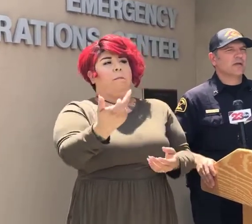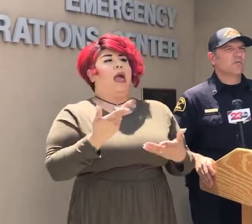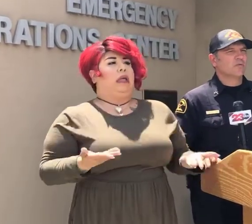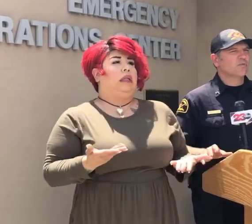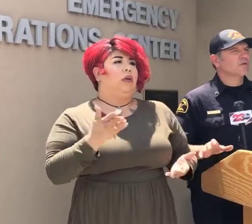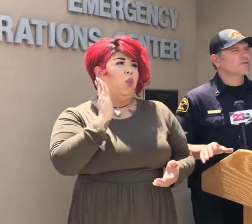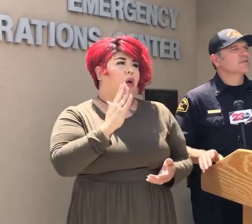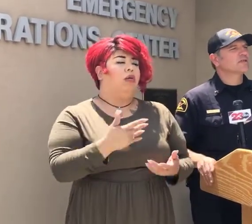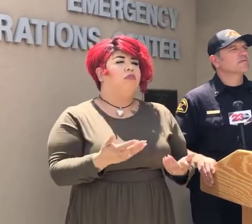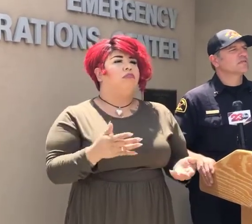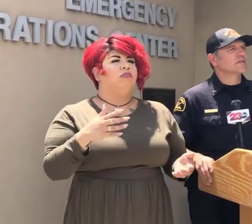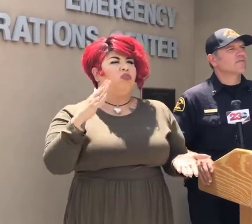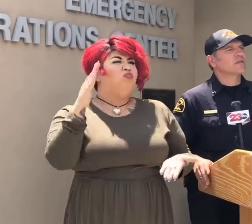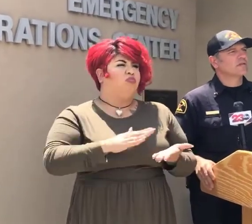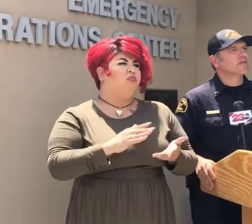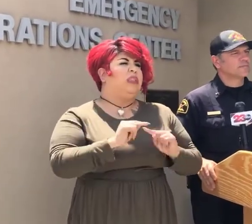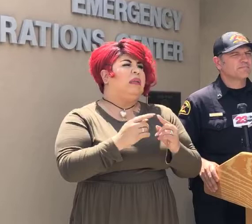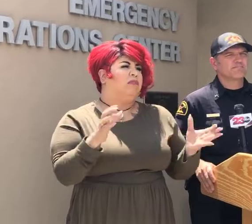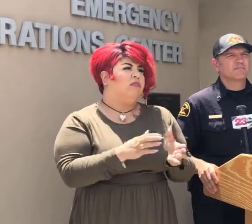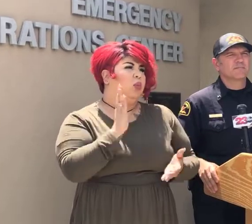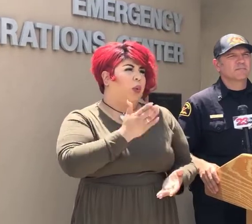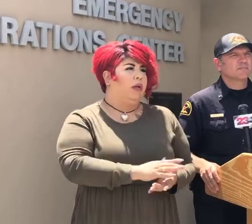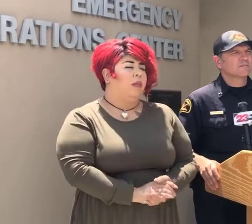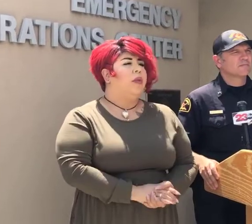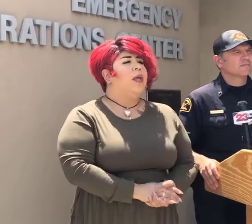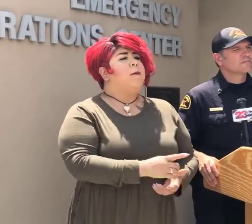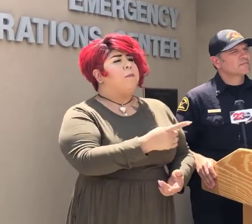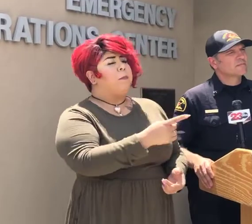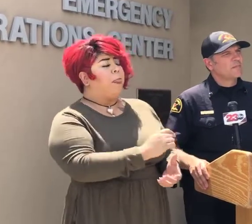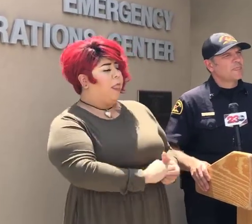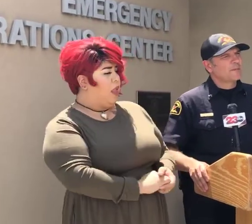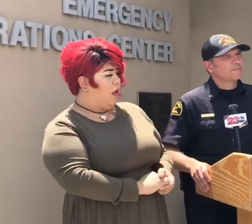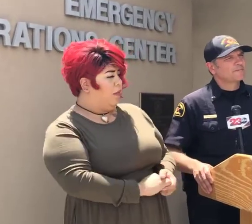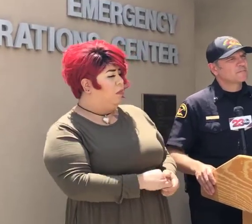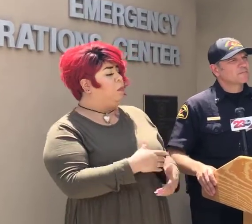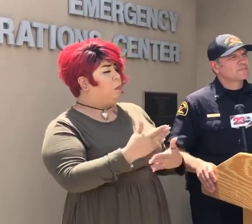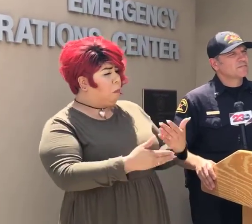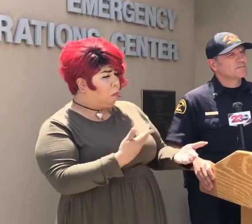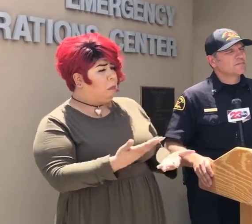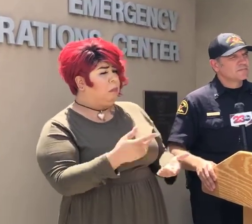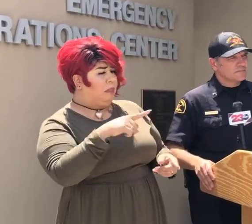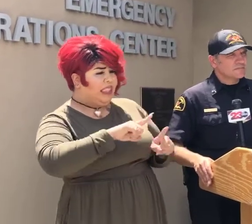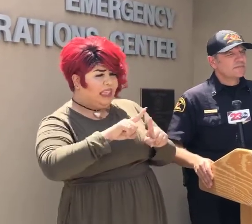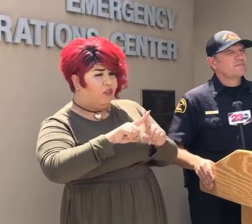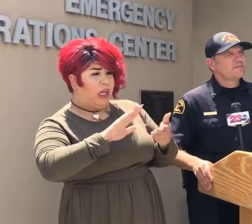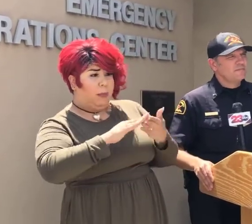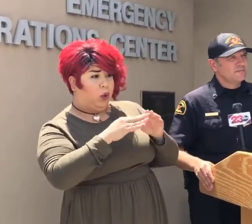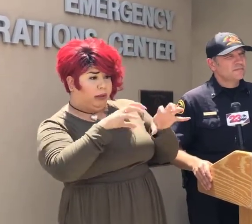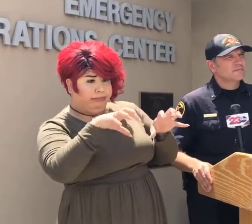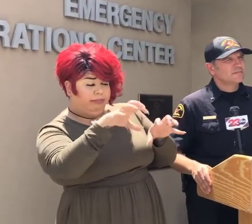home and will be reducing significantly. Absolutely. And now as these communities begin to